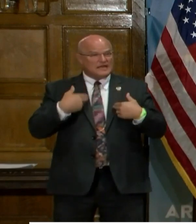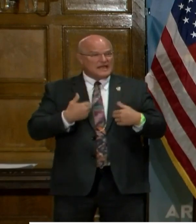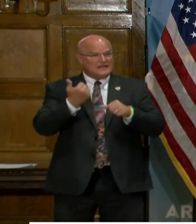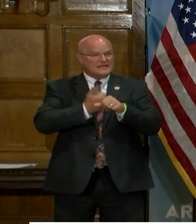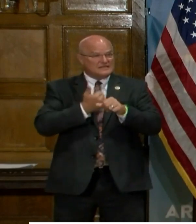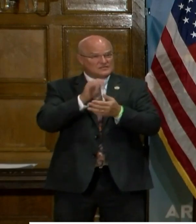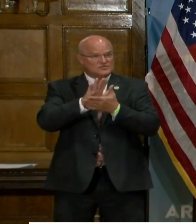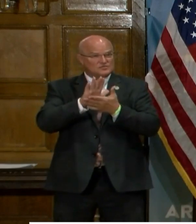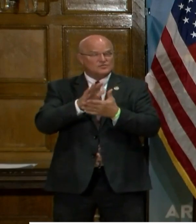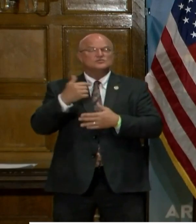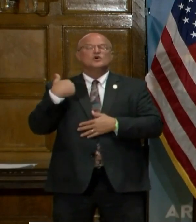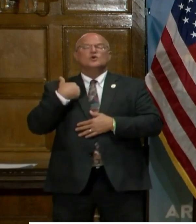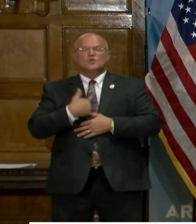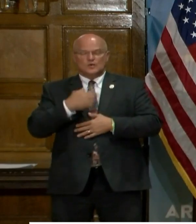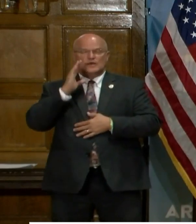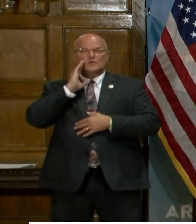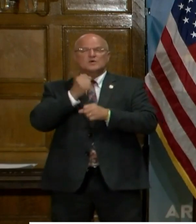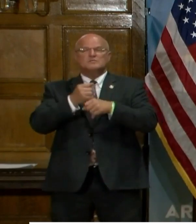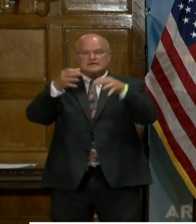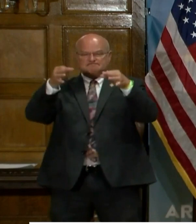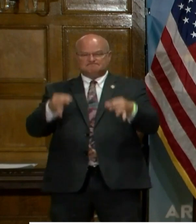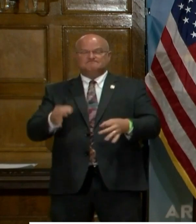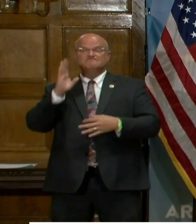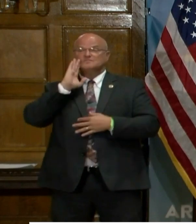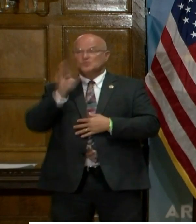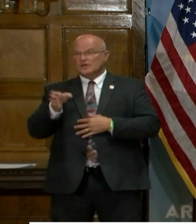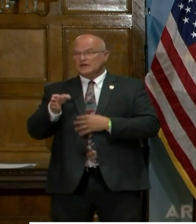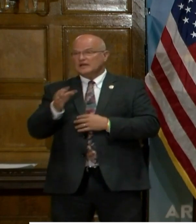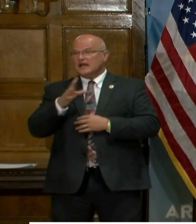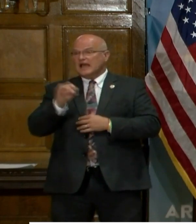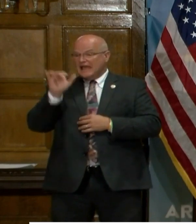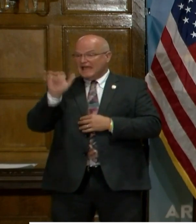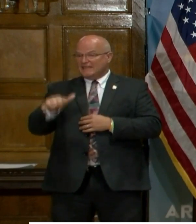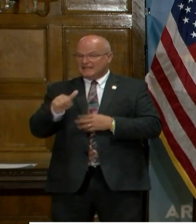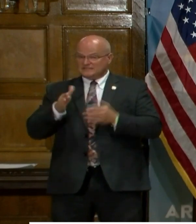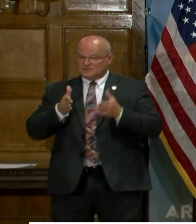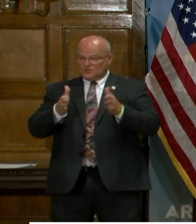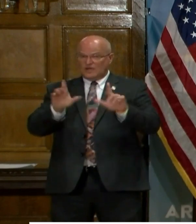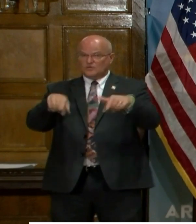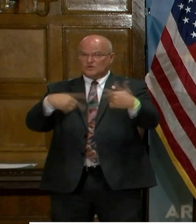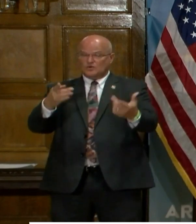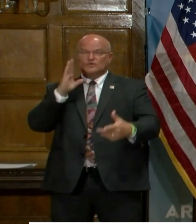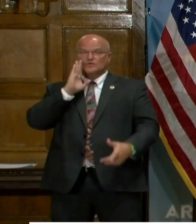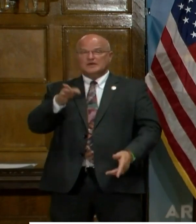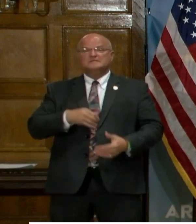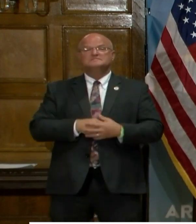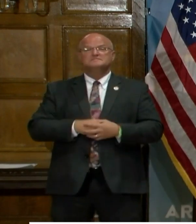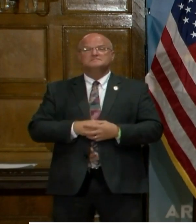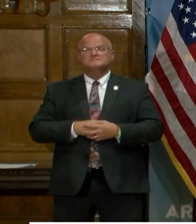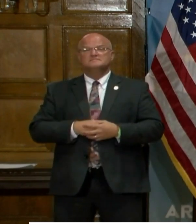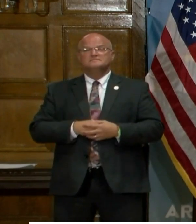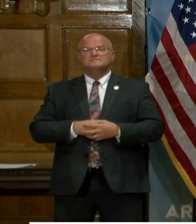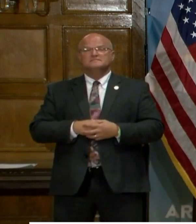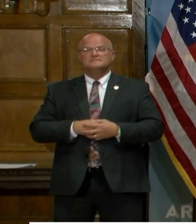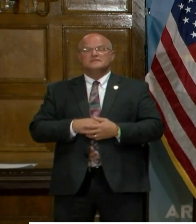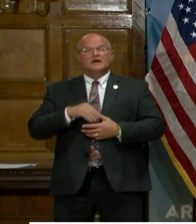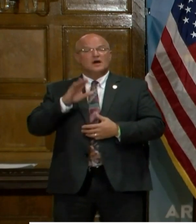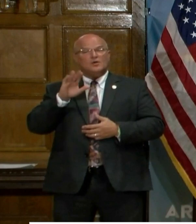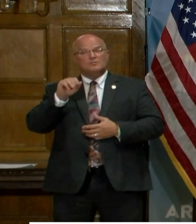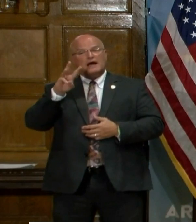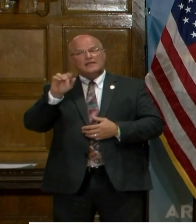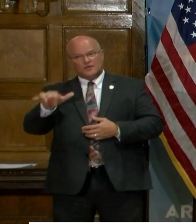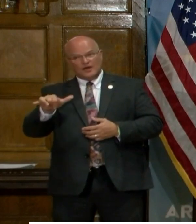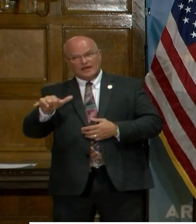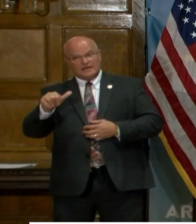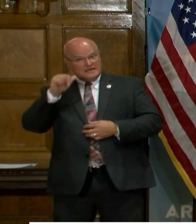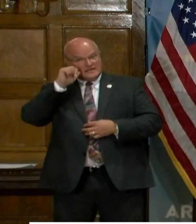each of the schools. We're going to make those judgments, and that's the direction we're going. Governor? And by the